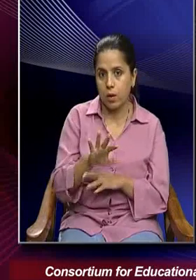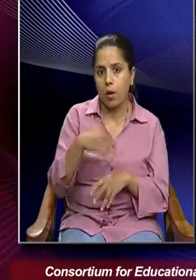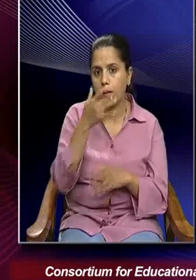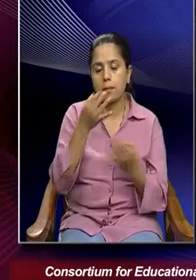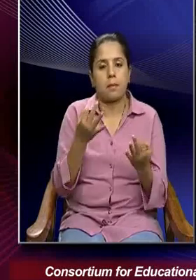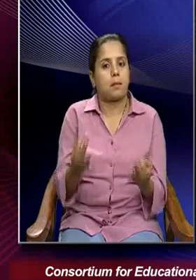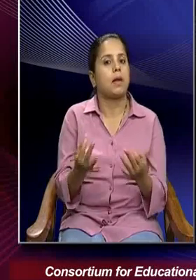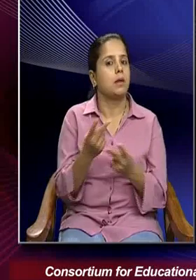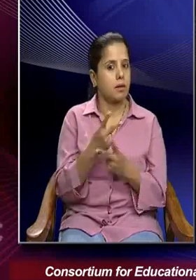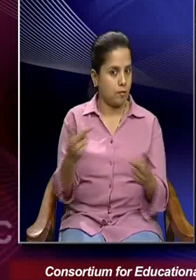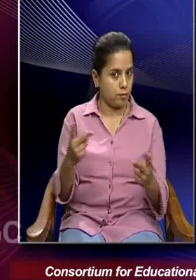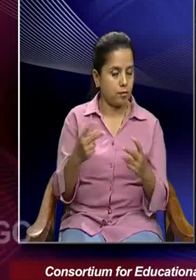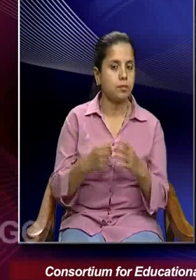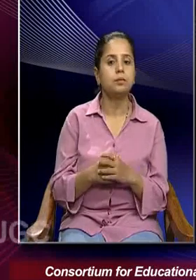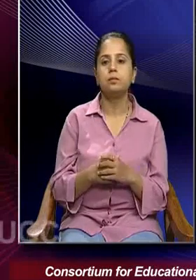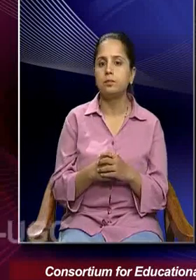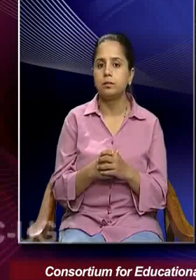meditation.